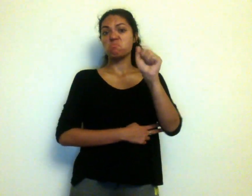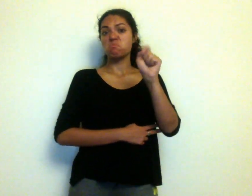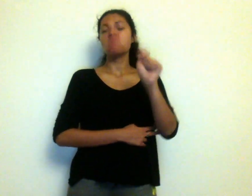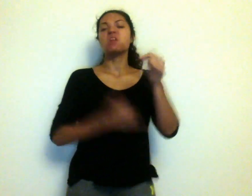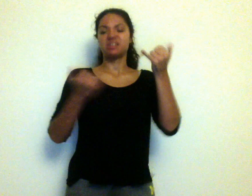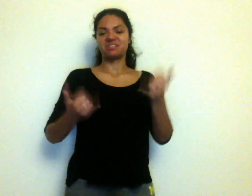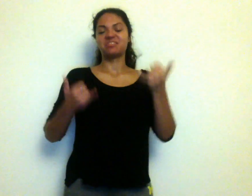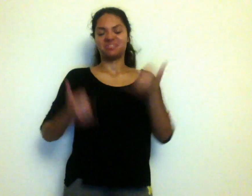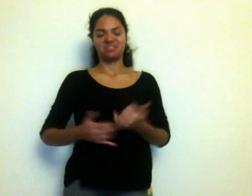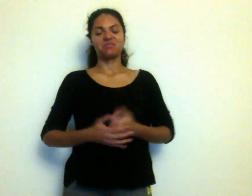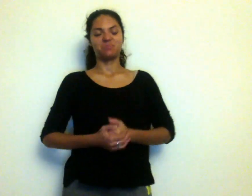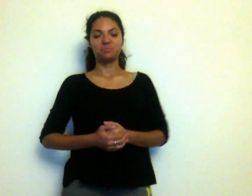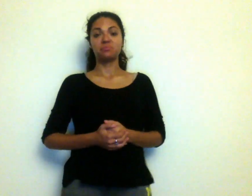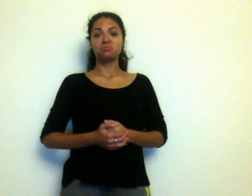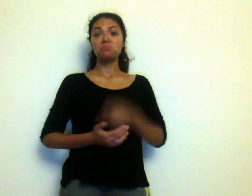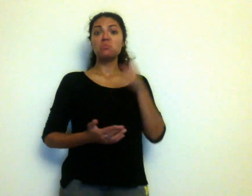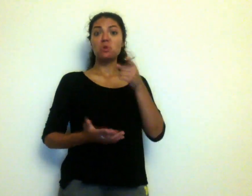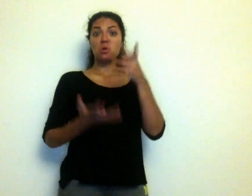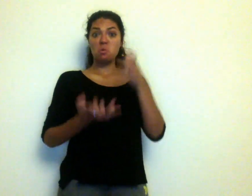out more about Ravi Zacharias and the team at